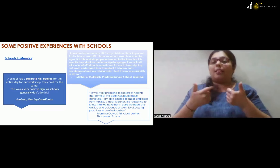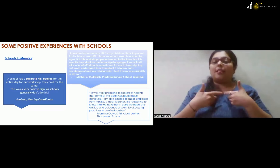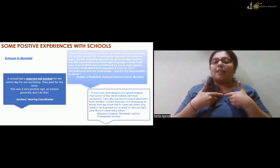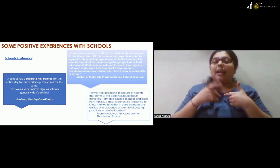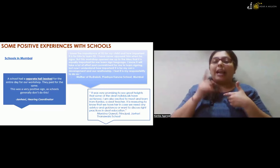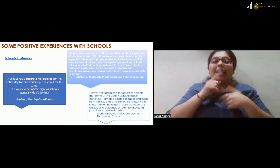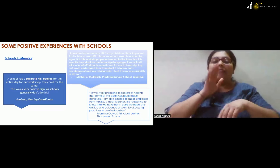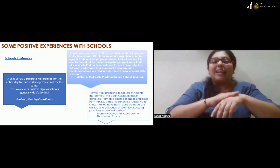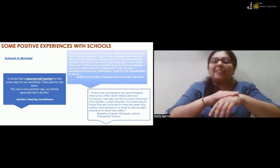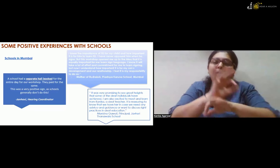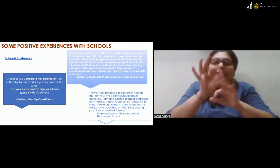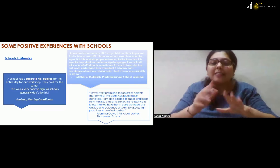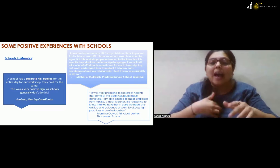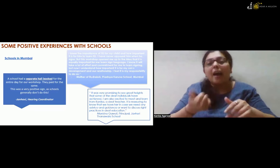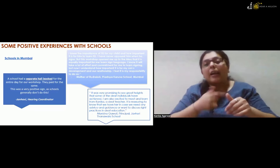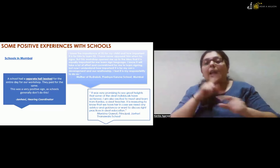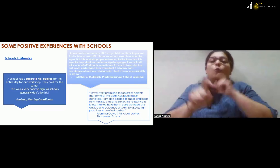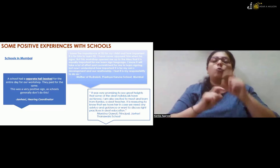things. And having a deaf educator,